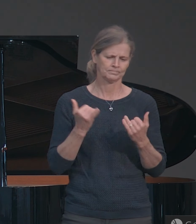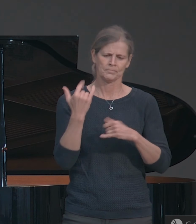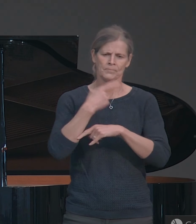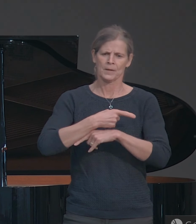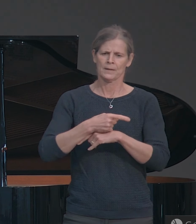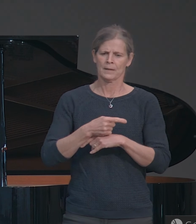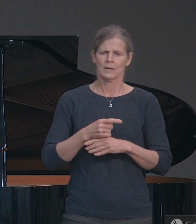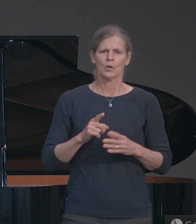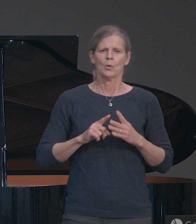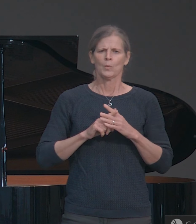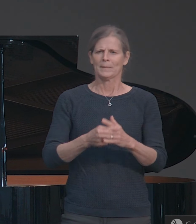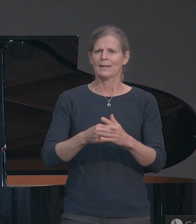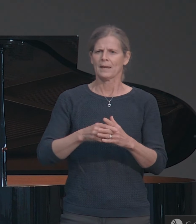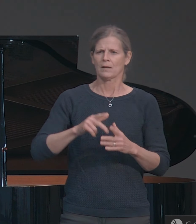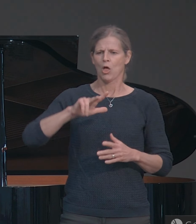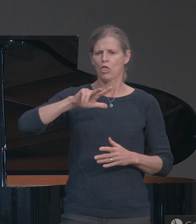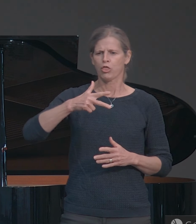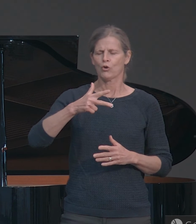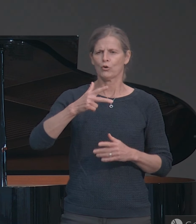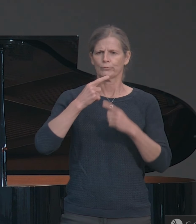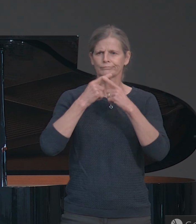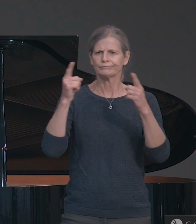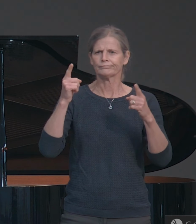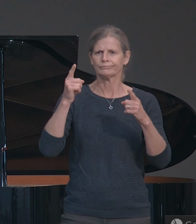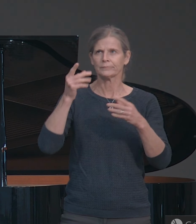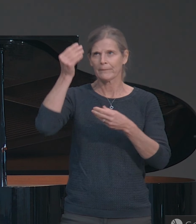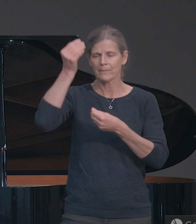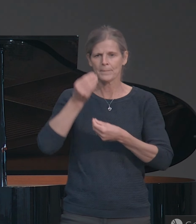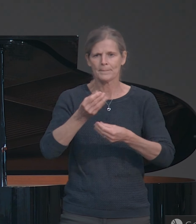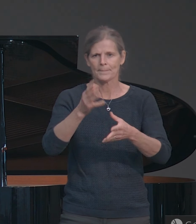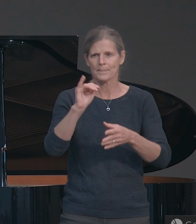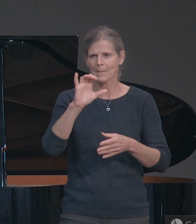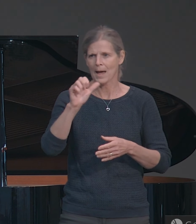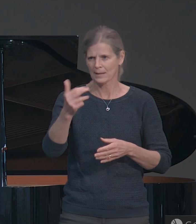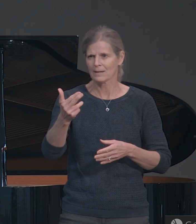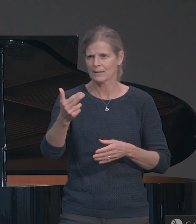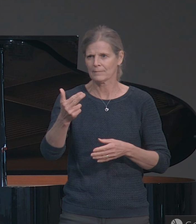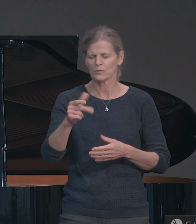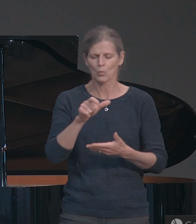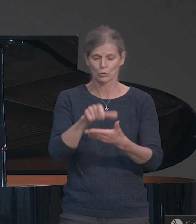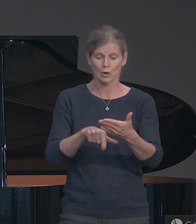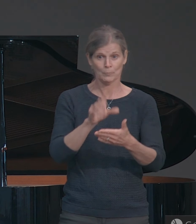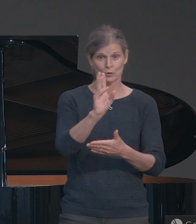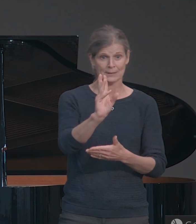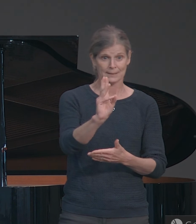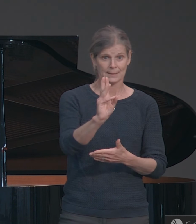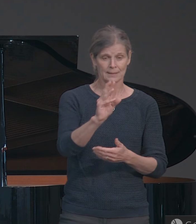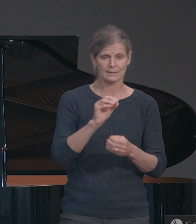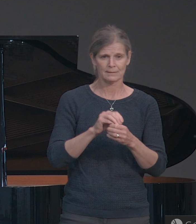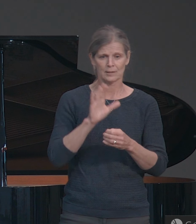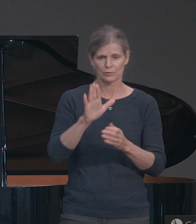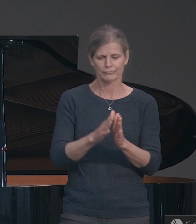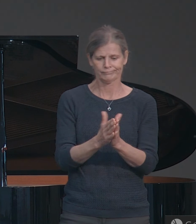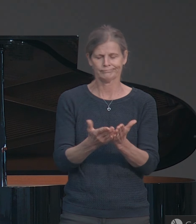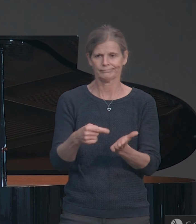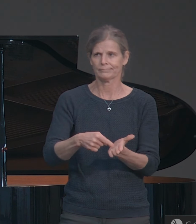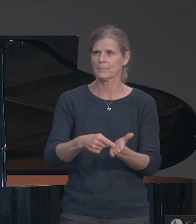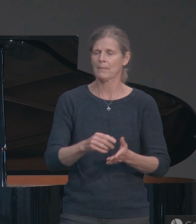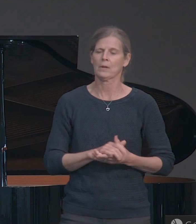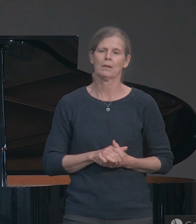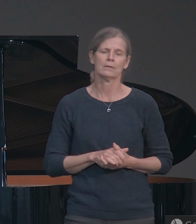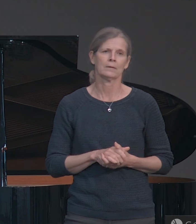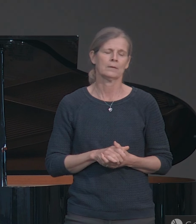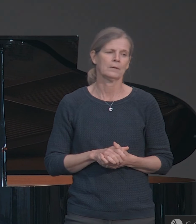Today we begin the third oracle of the prophet Micah. So go to chapter 6 in your copy of the Bible.